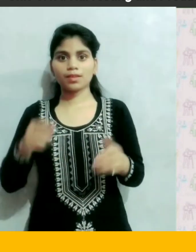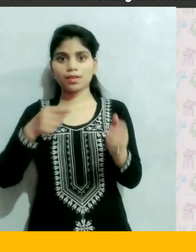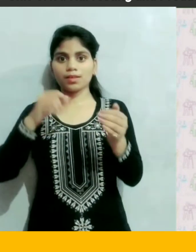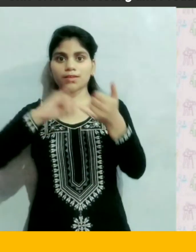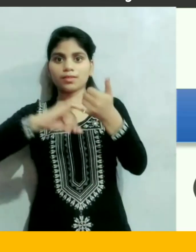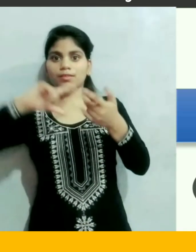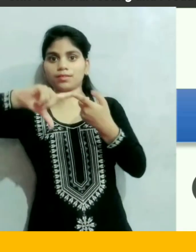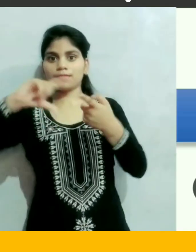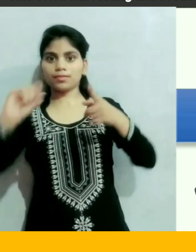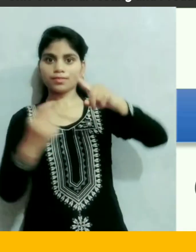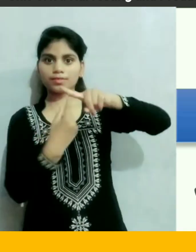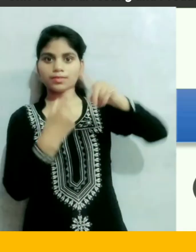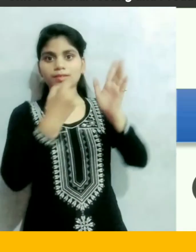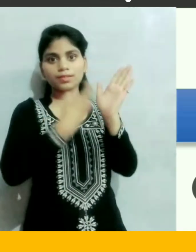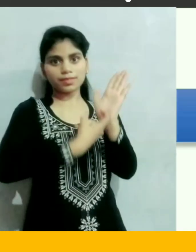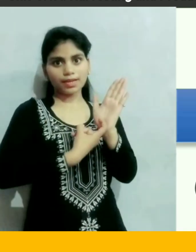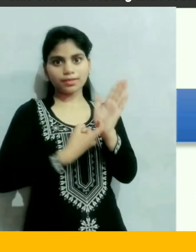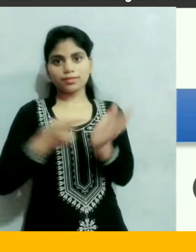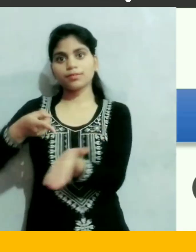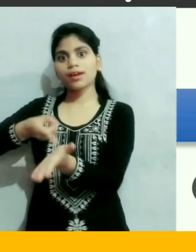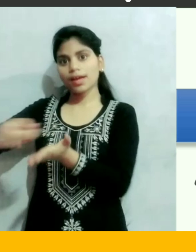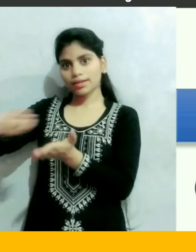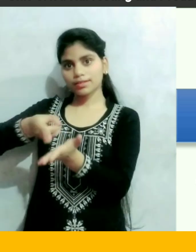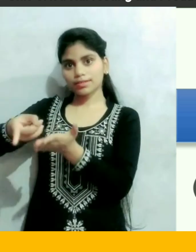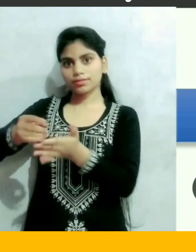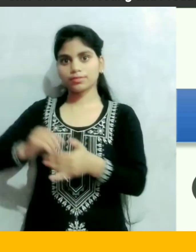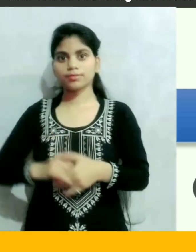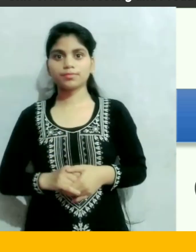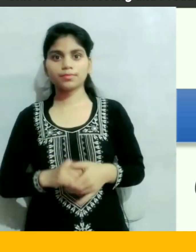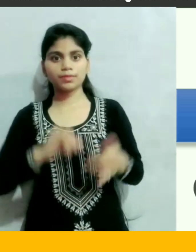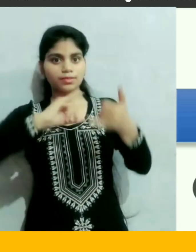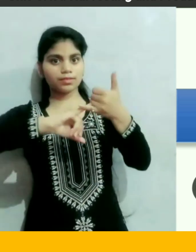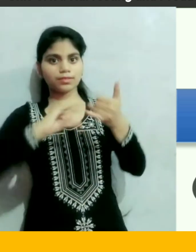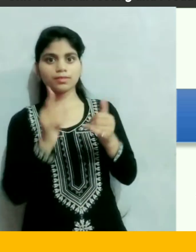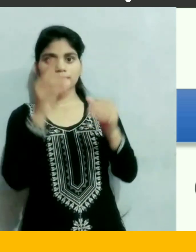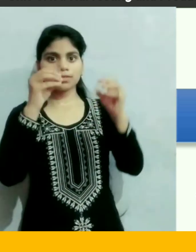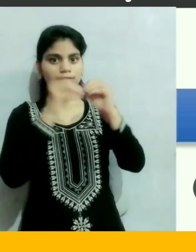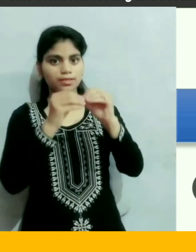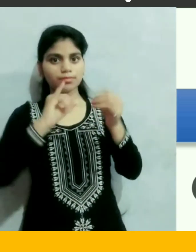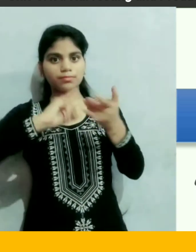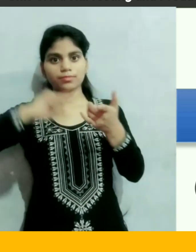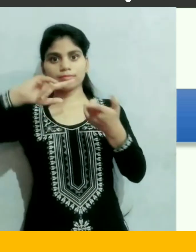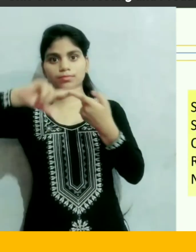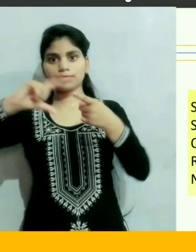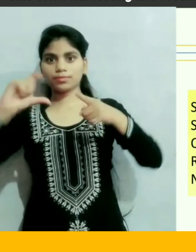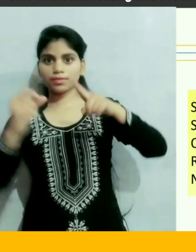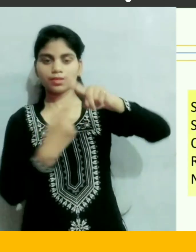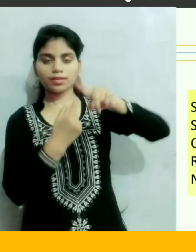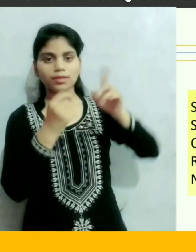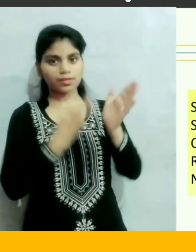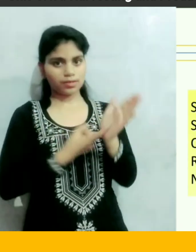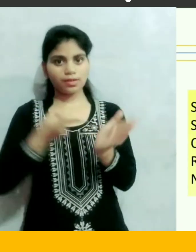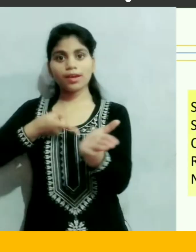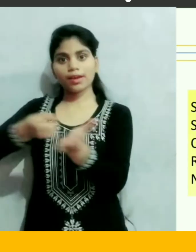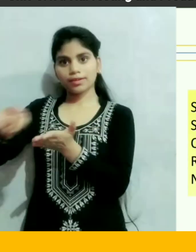Digital content for candidate with disability. Sector: Agriculture and